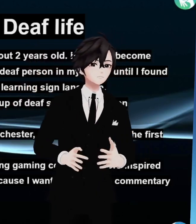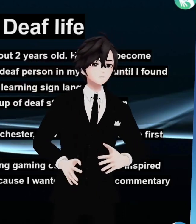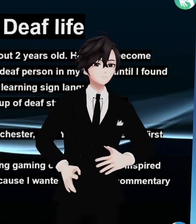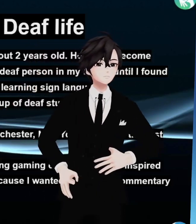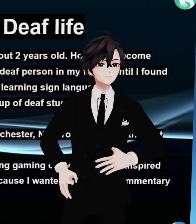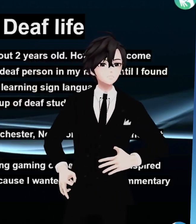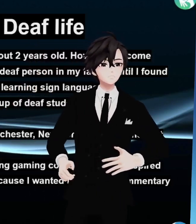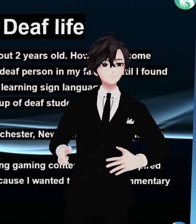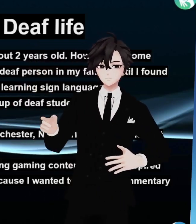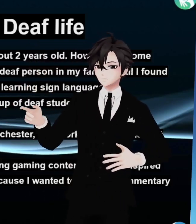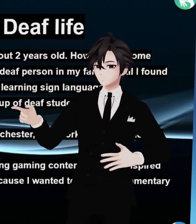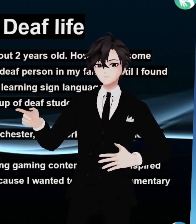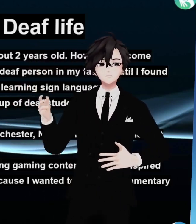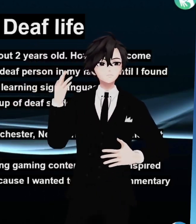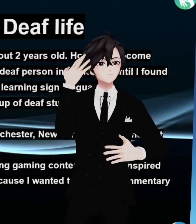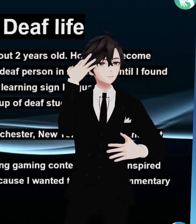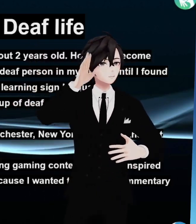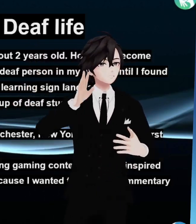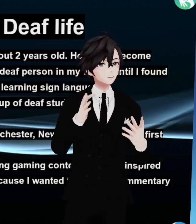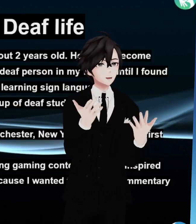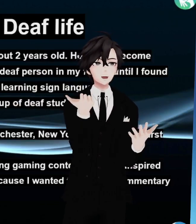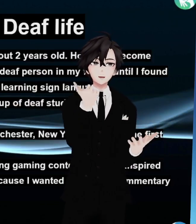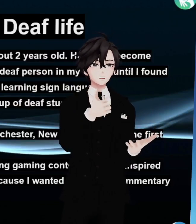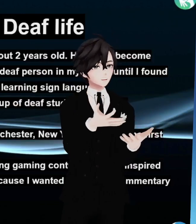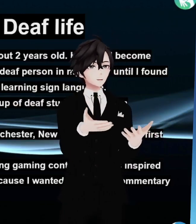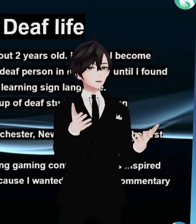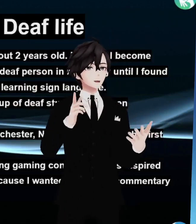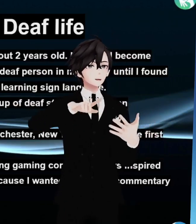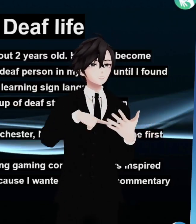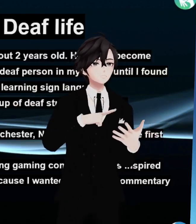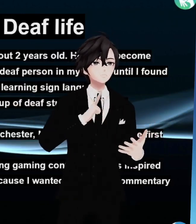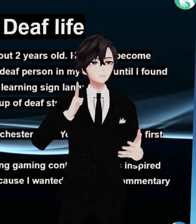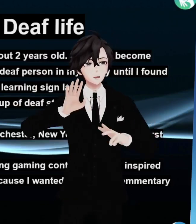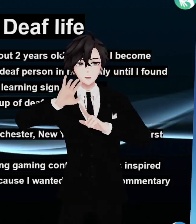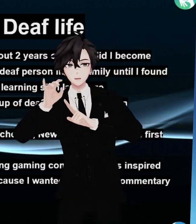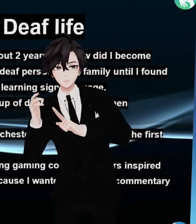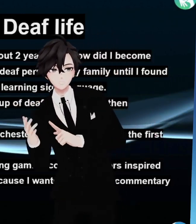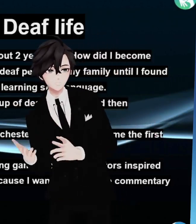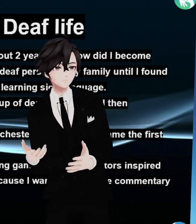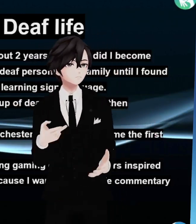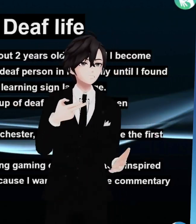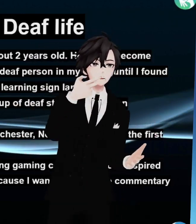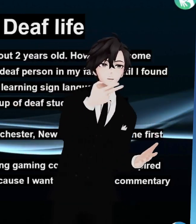She is not like me, in which I am fully immersed within the deaf culture and the community.